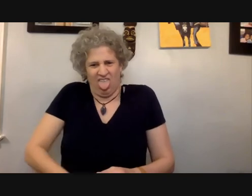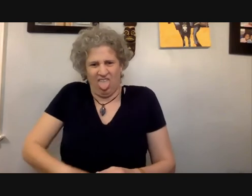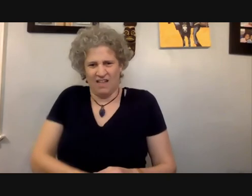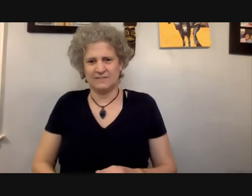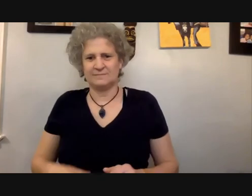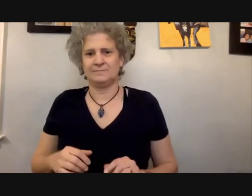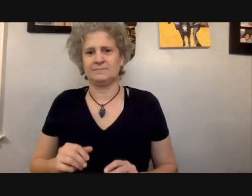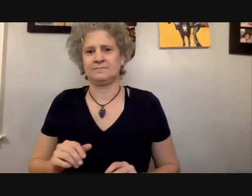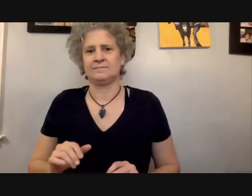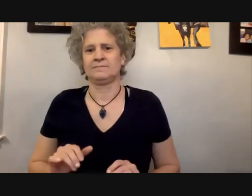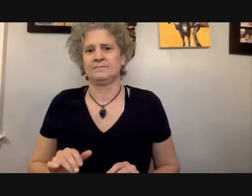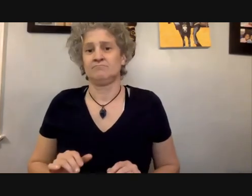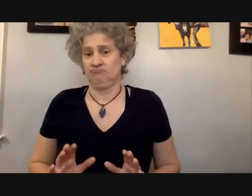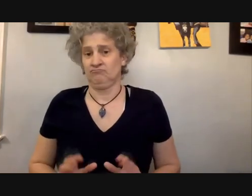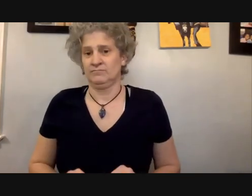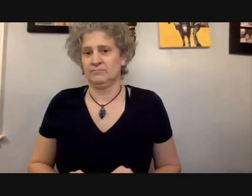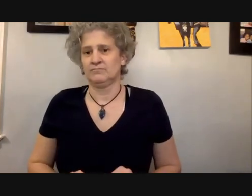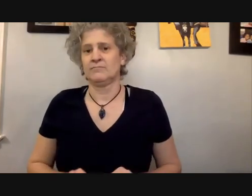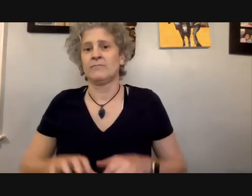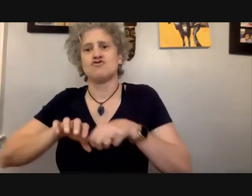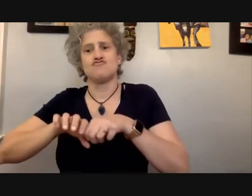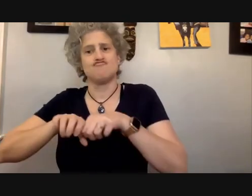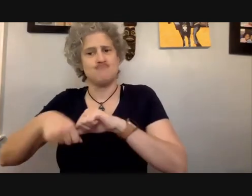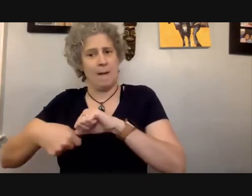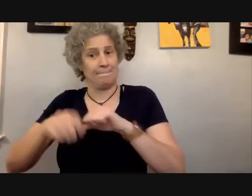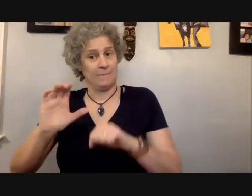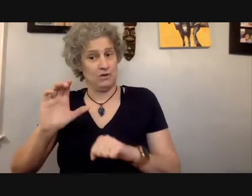So to not feel good, to be nauseous.